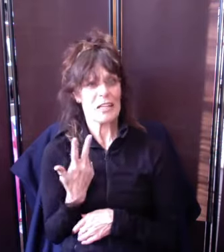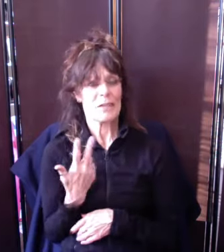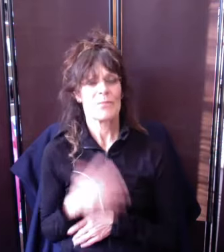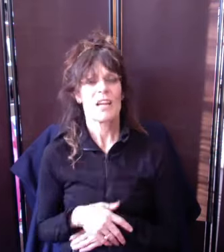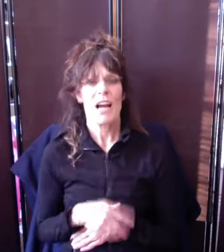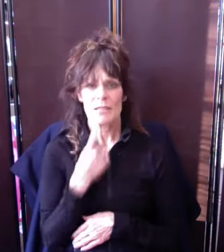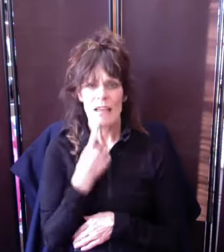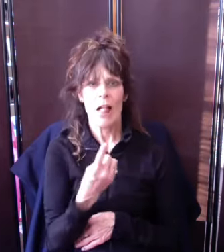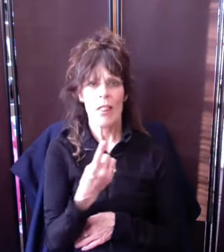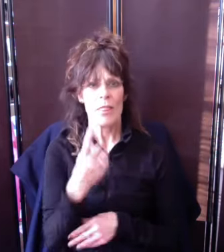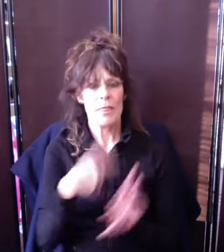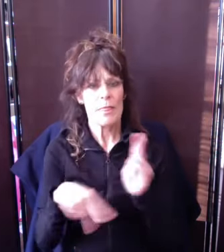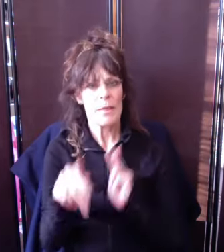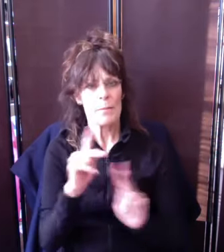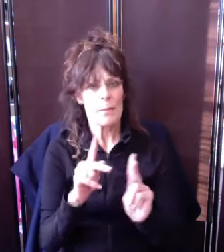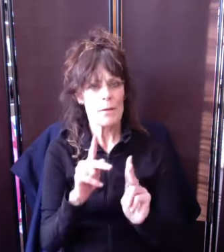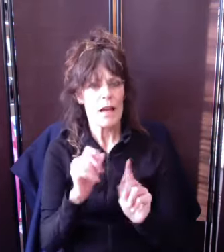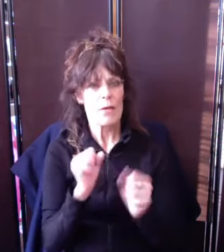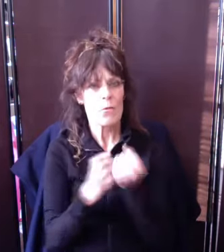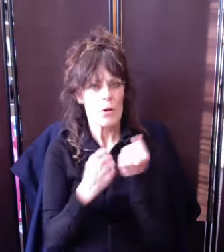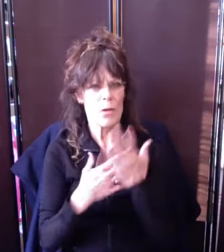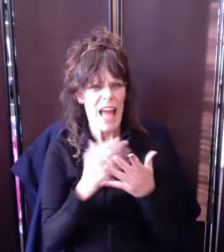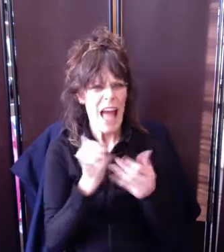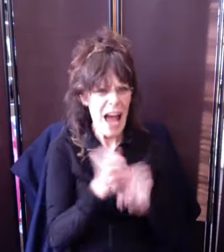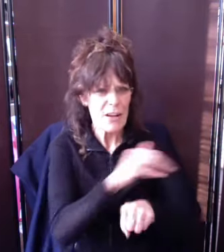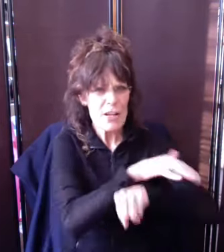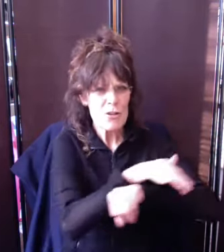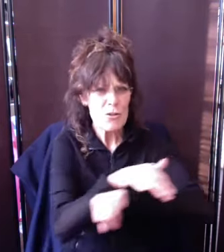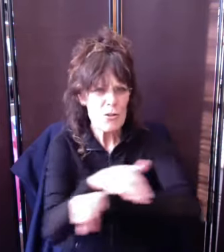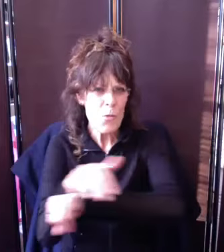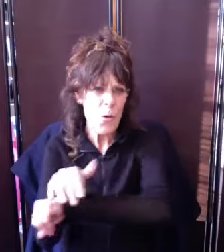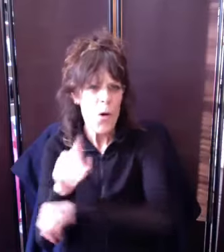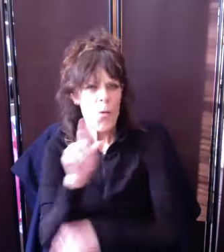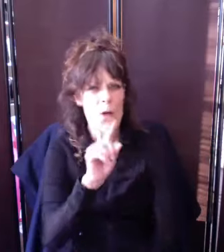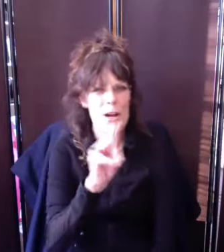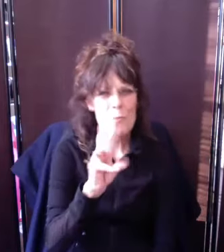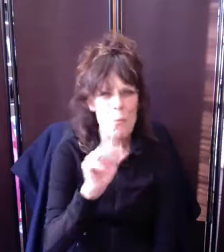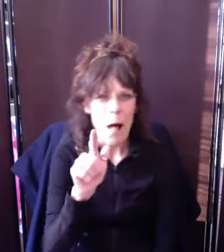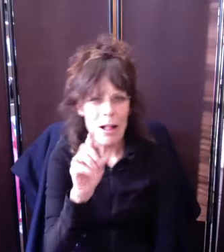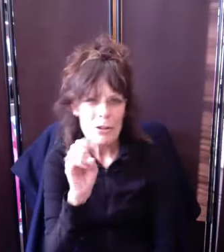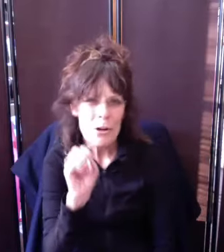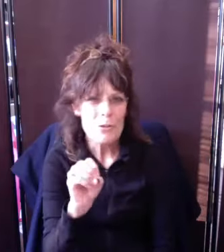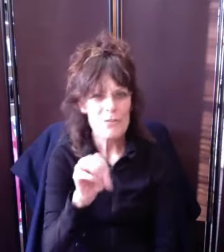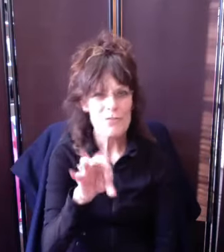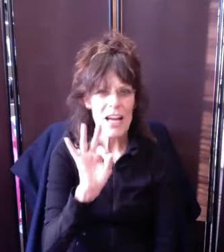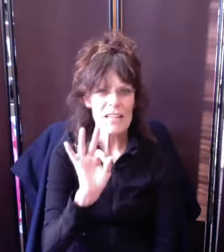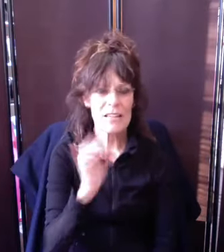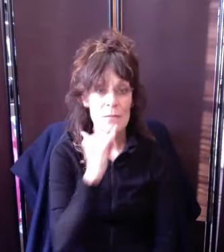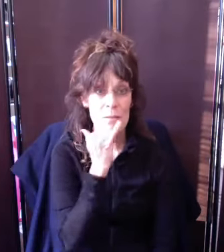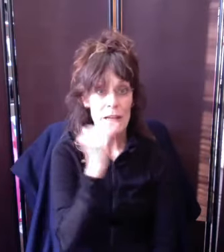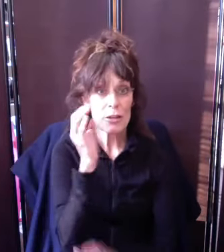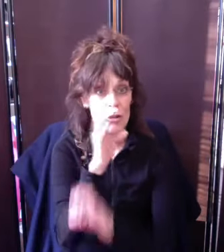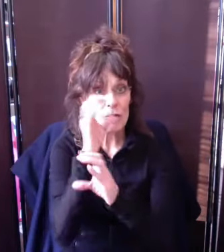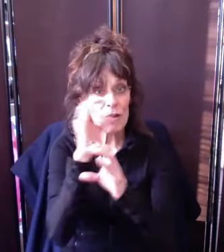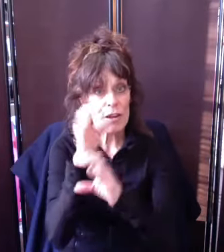how about you do your nightly review like the Where's Waldo, huh? Like, find the mistakes, Why don't you just look for them instead of like defending